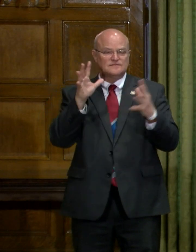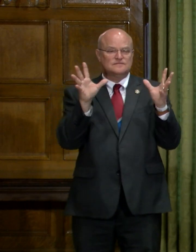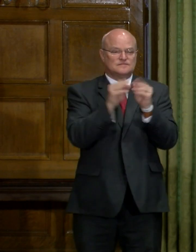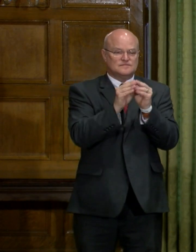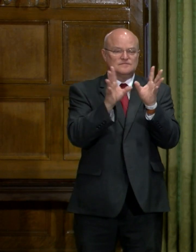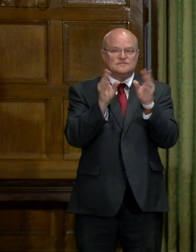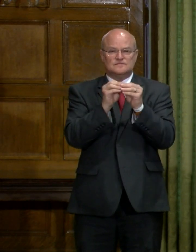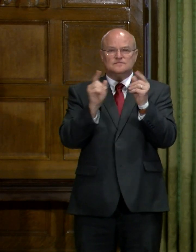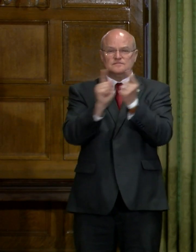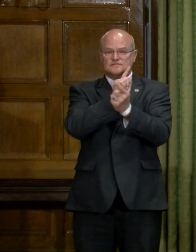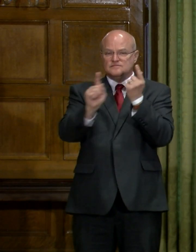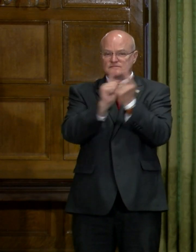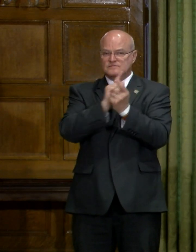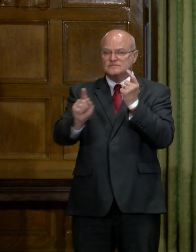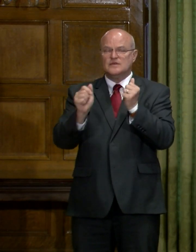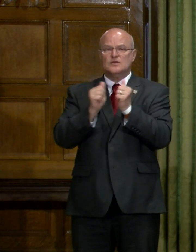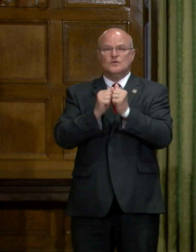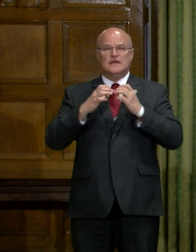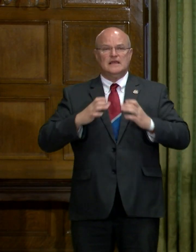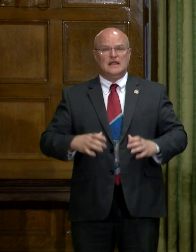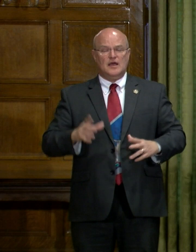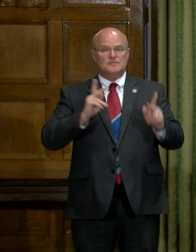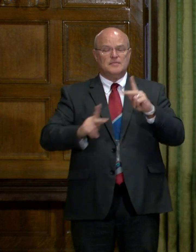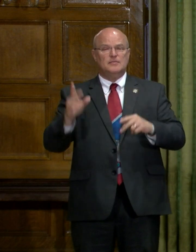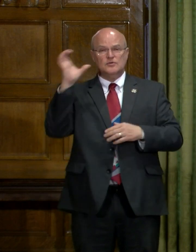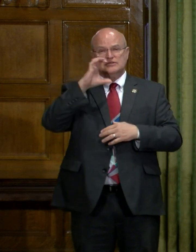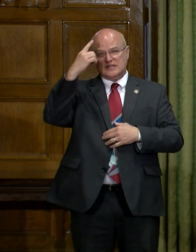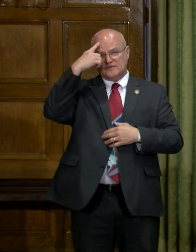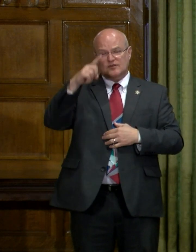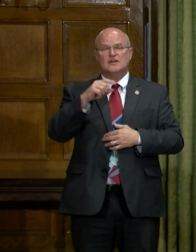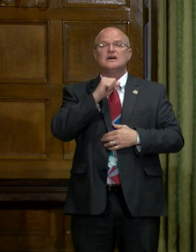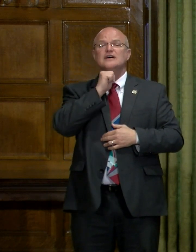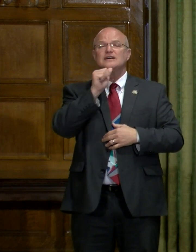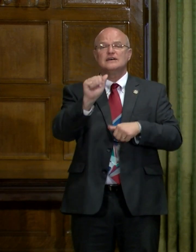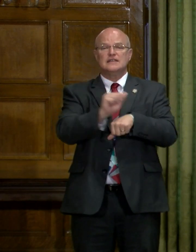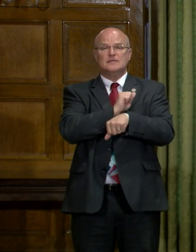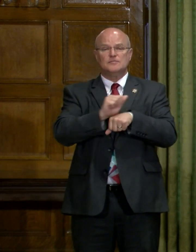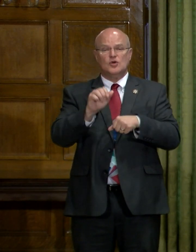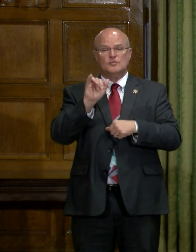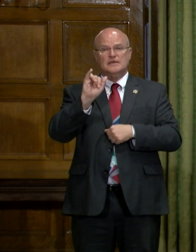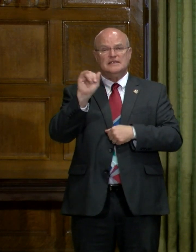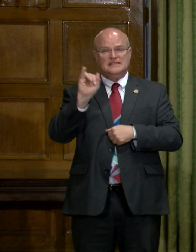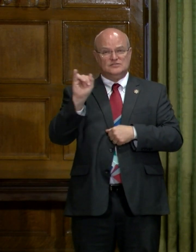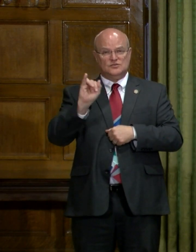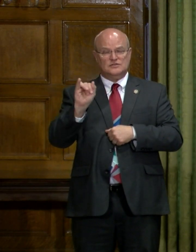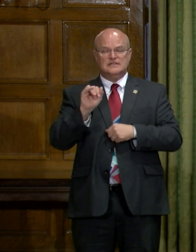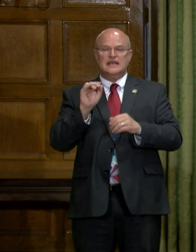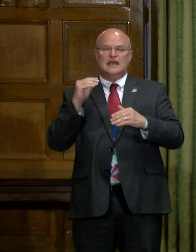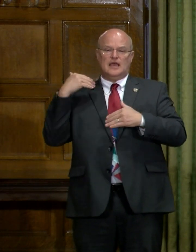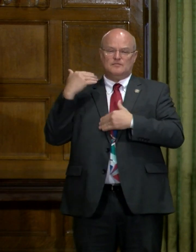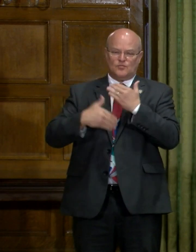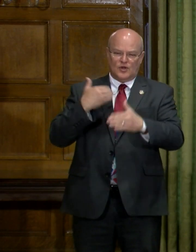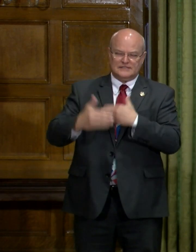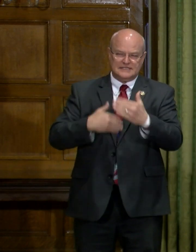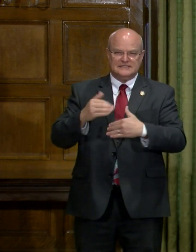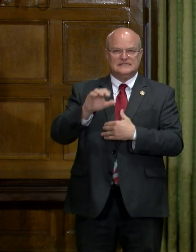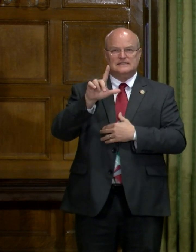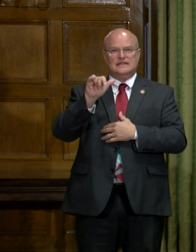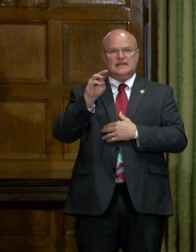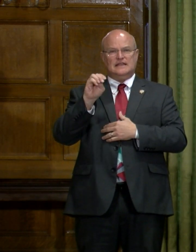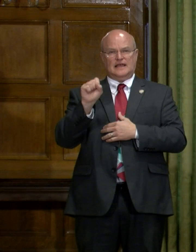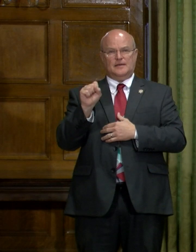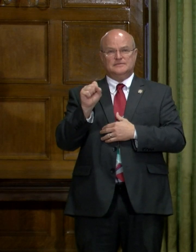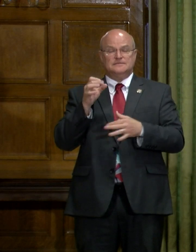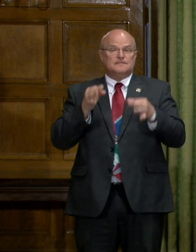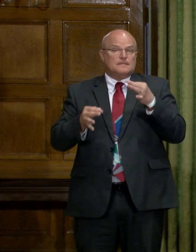with clients who are seeking unemployment insurance and to process all of the claims. And without them being there,